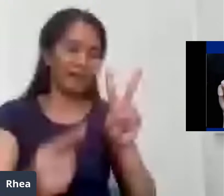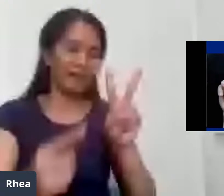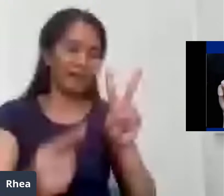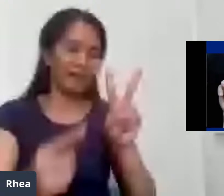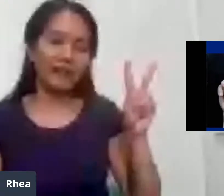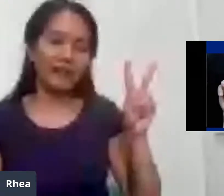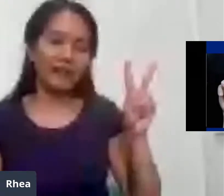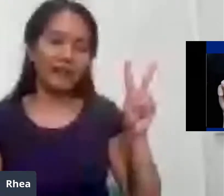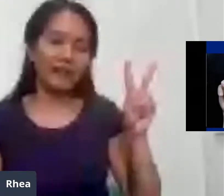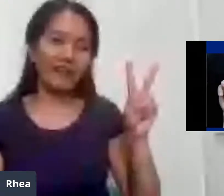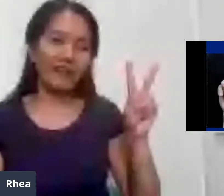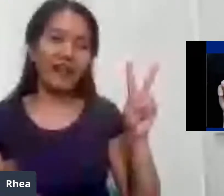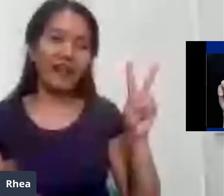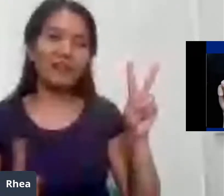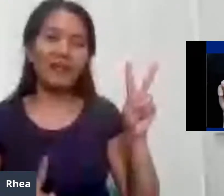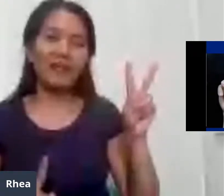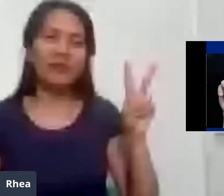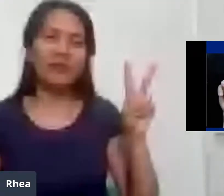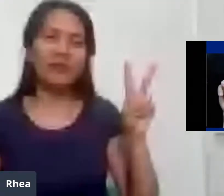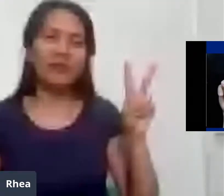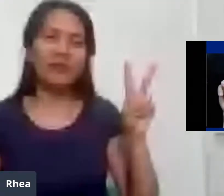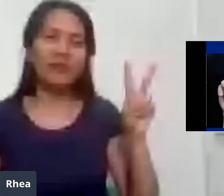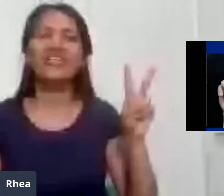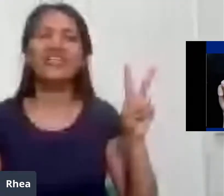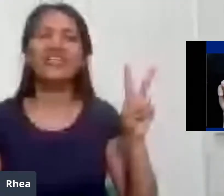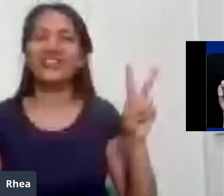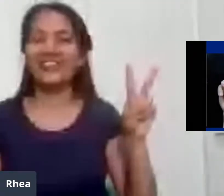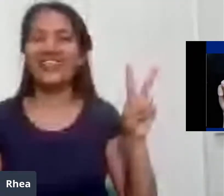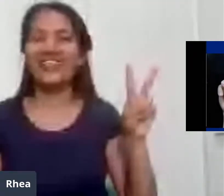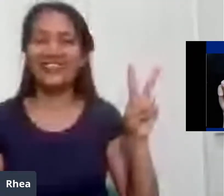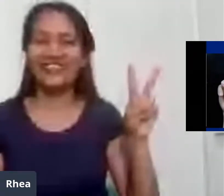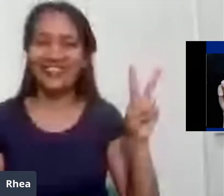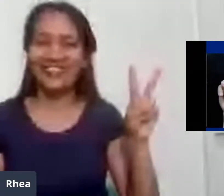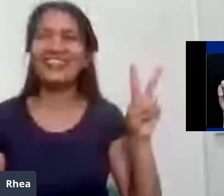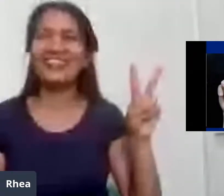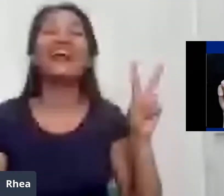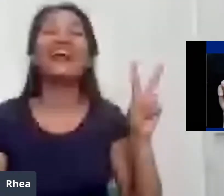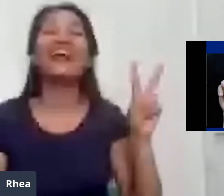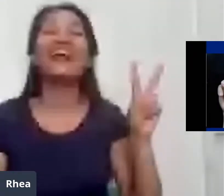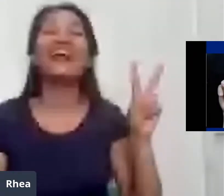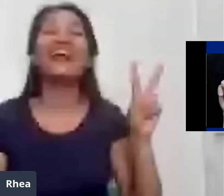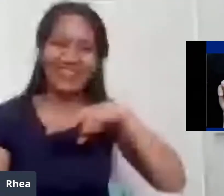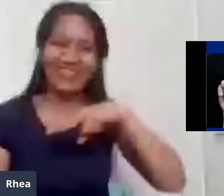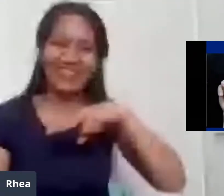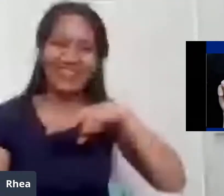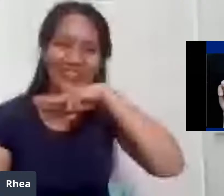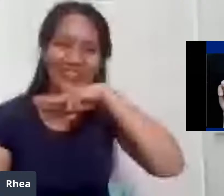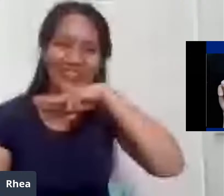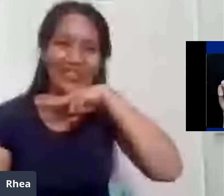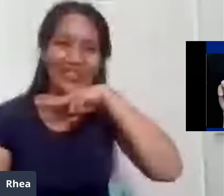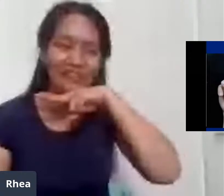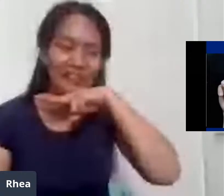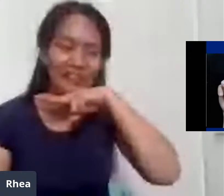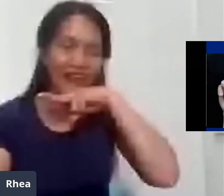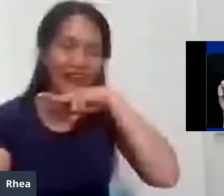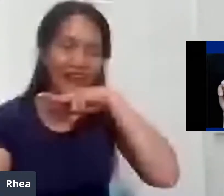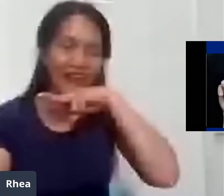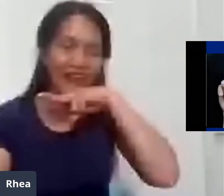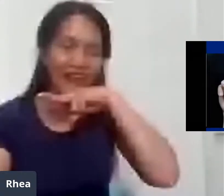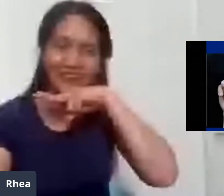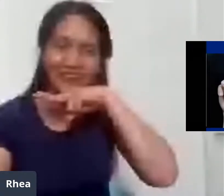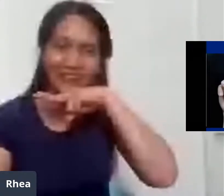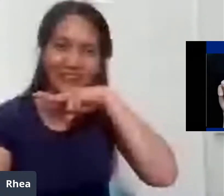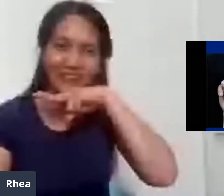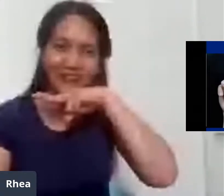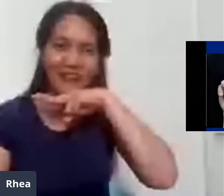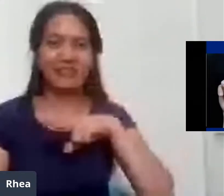like letter V. The very popular, the virus. The virus.